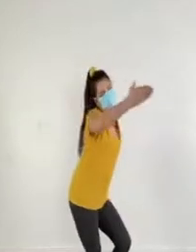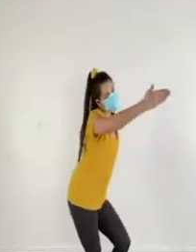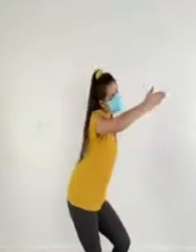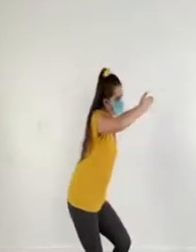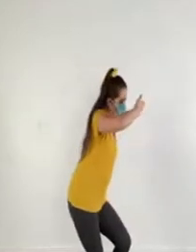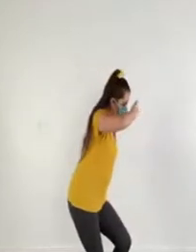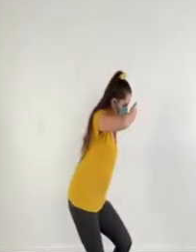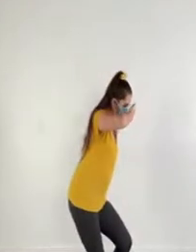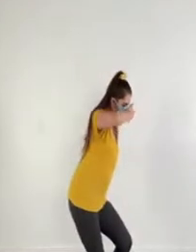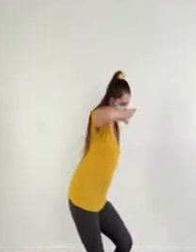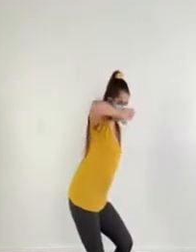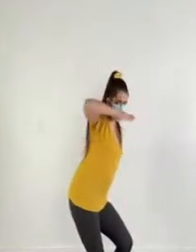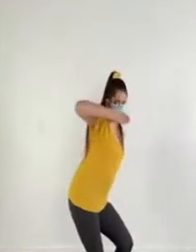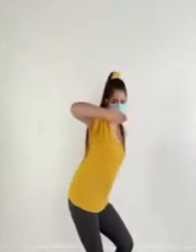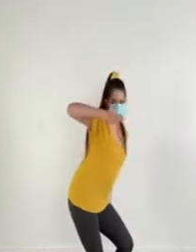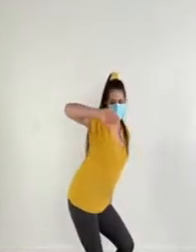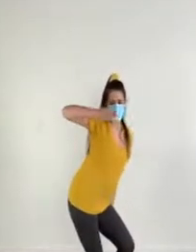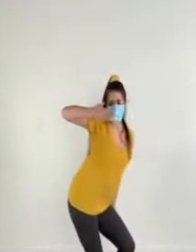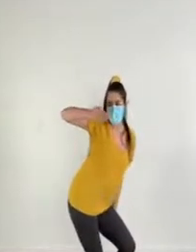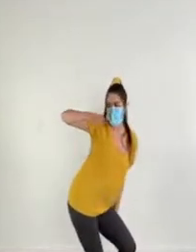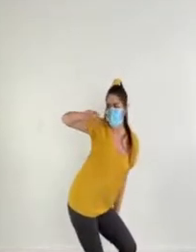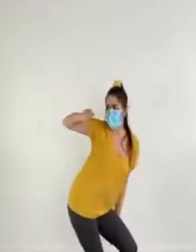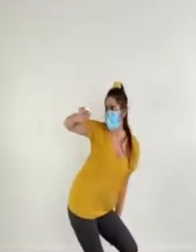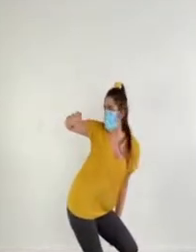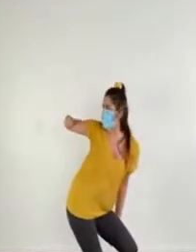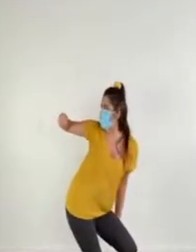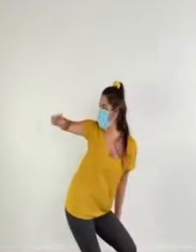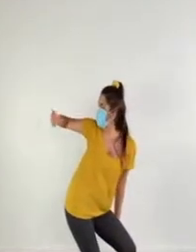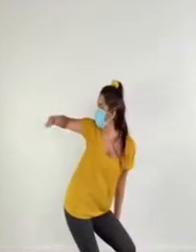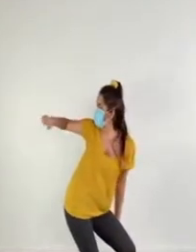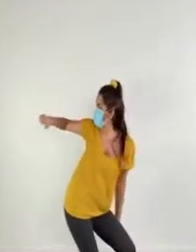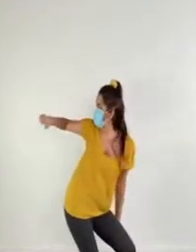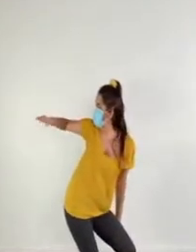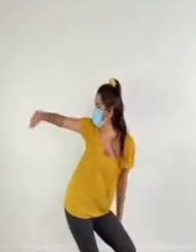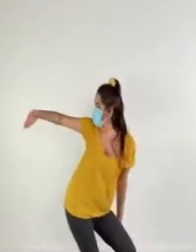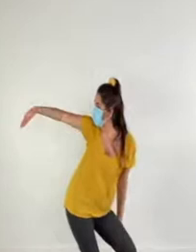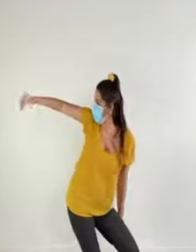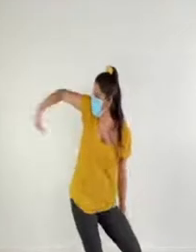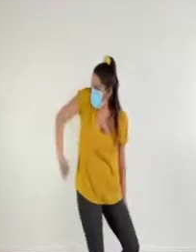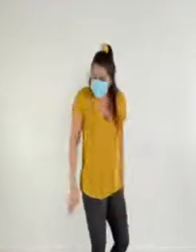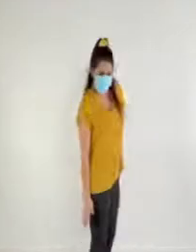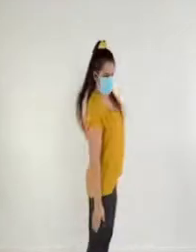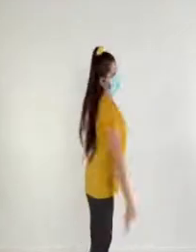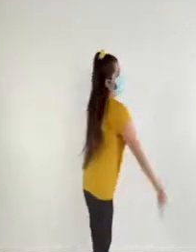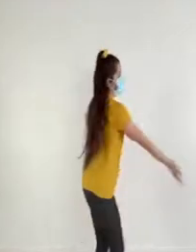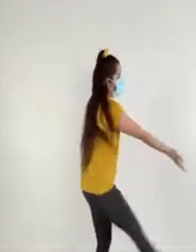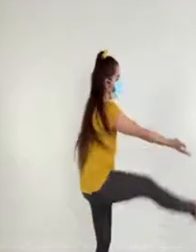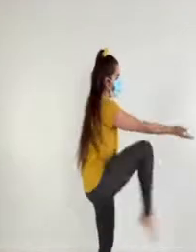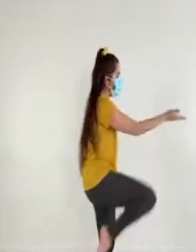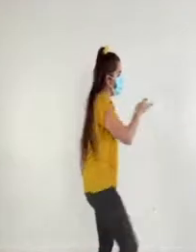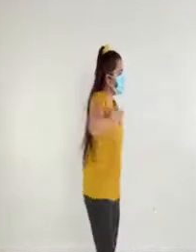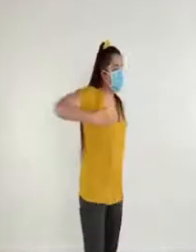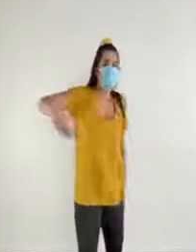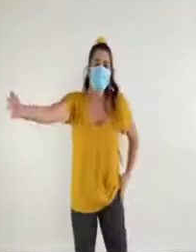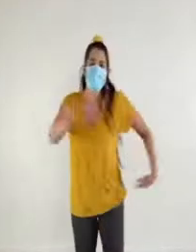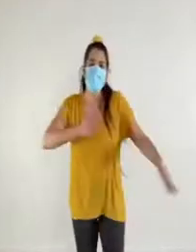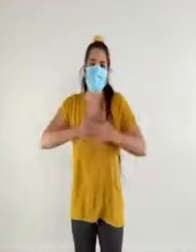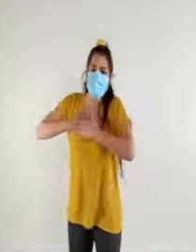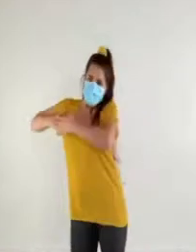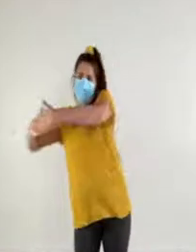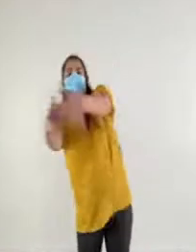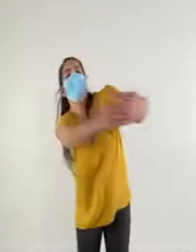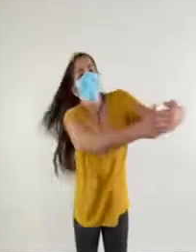her request and allowed the free-flowing session to commence. The lady